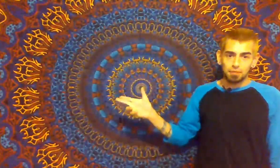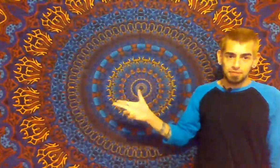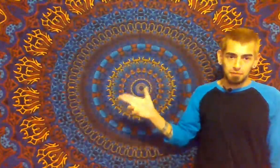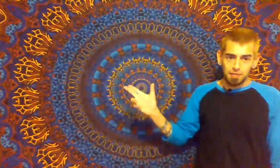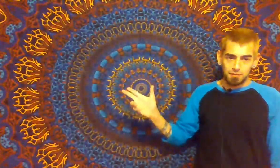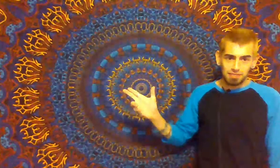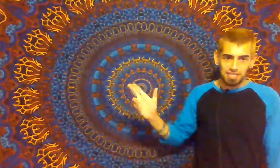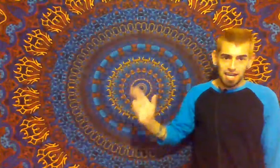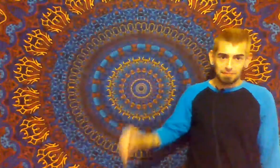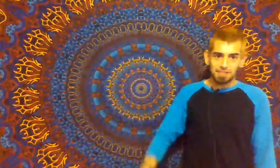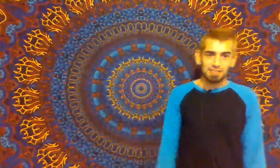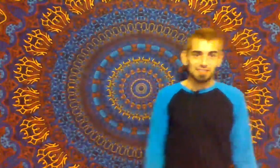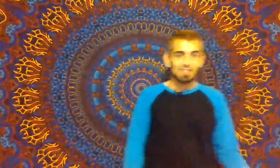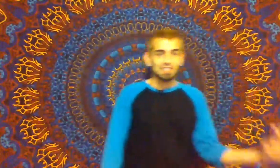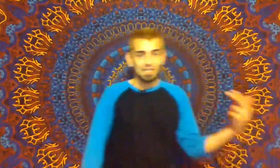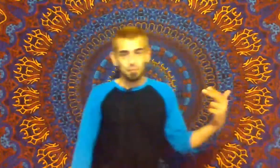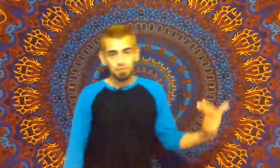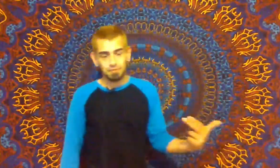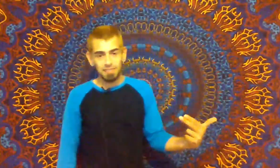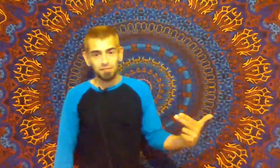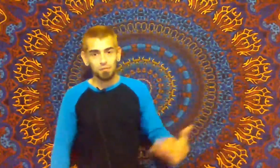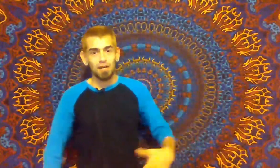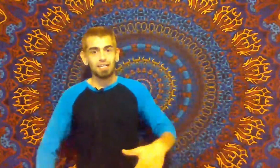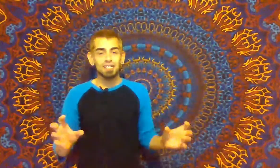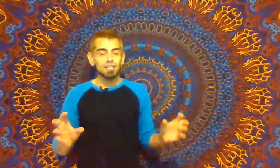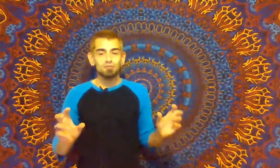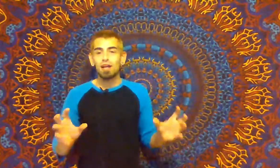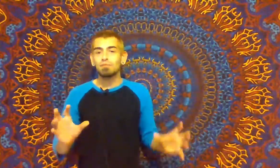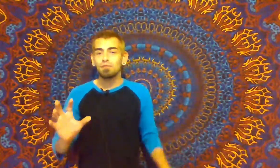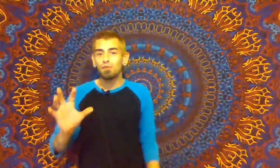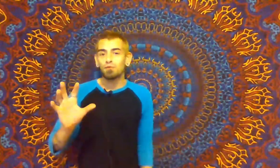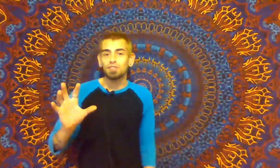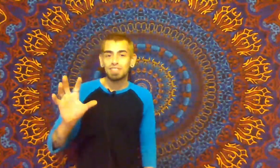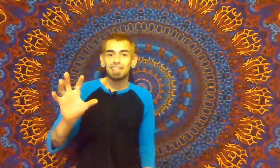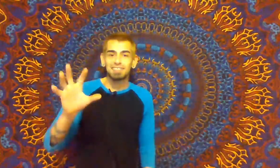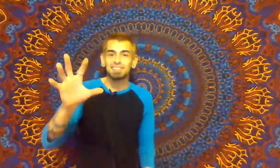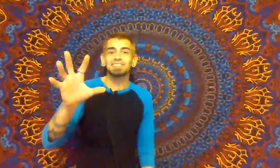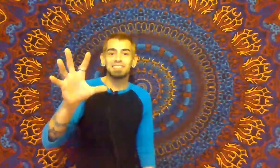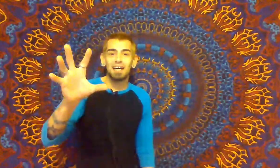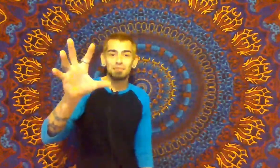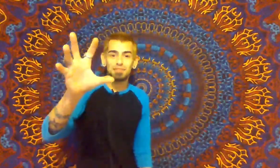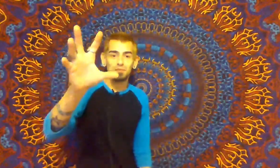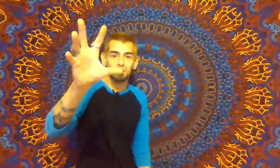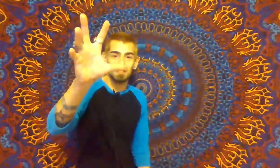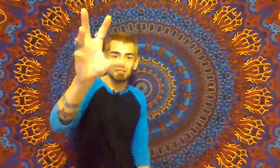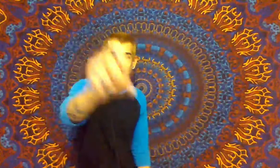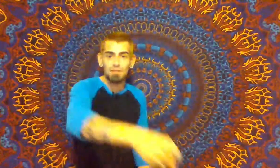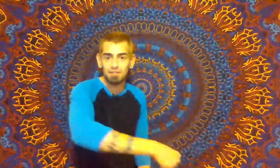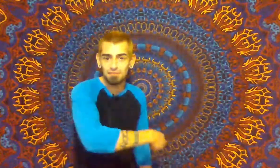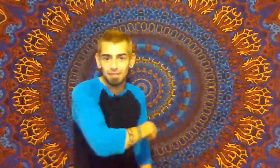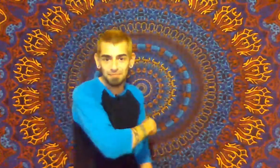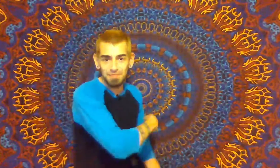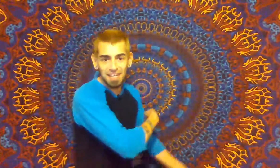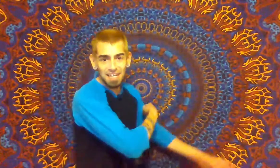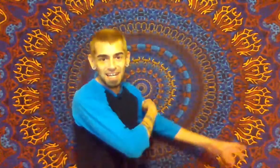him away with the time gun, teleports himself away right before the skeletons and zombies would have been grabbing them up. And